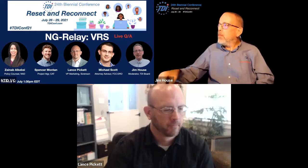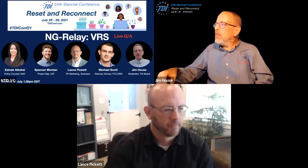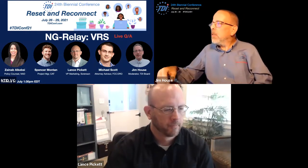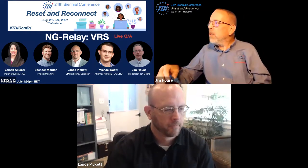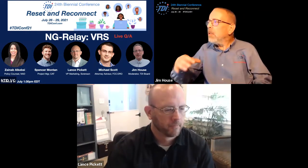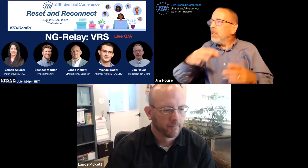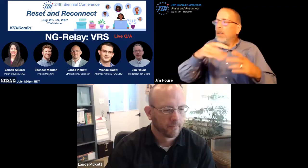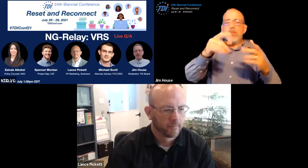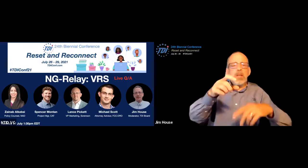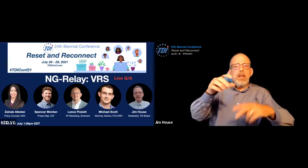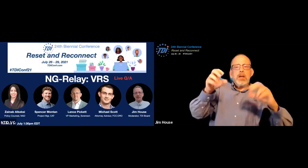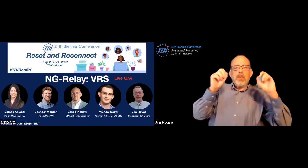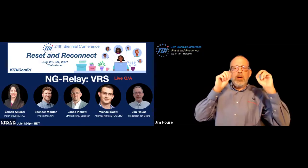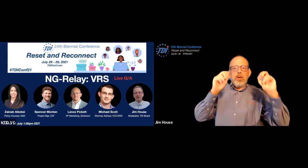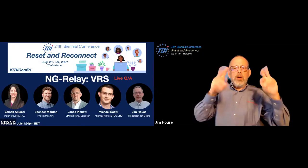yes.